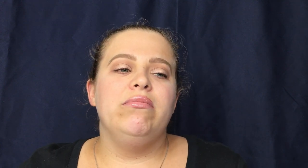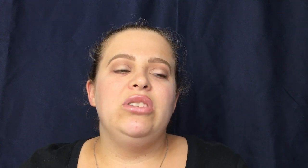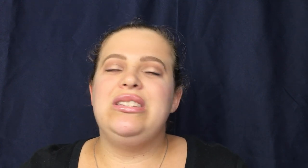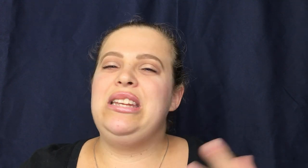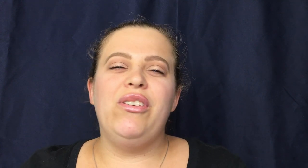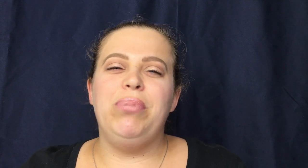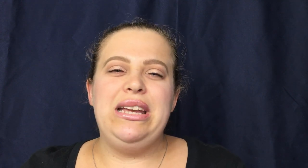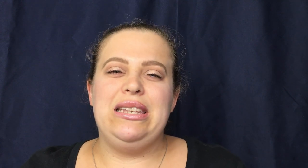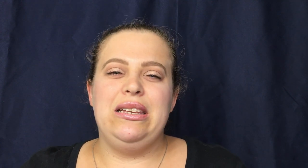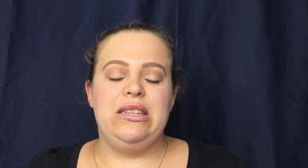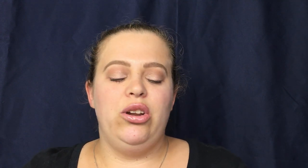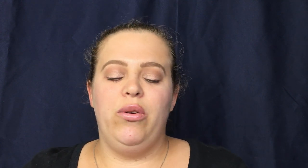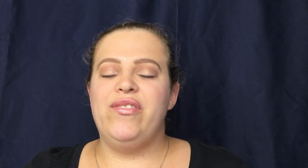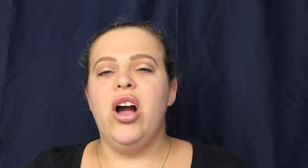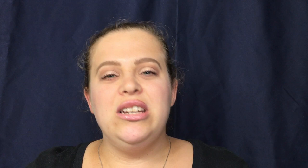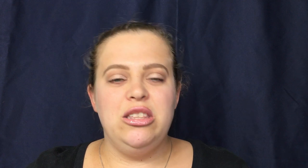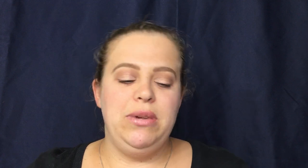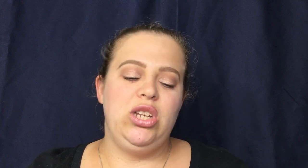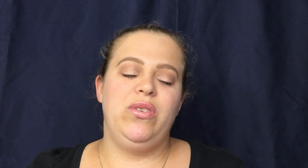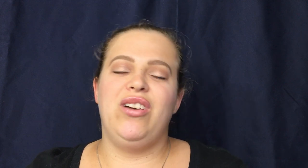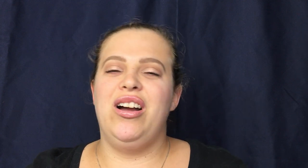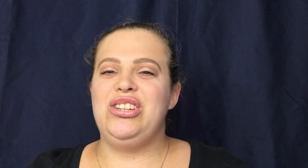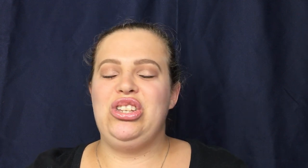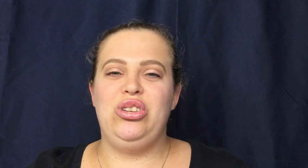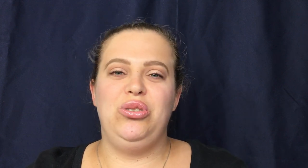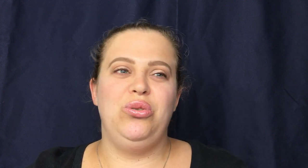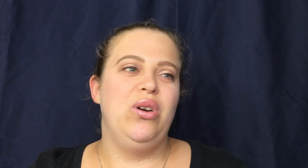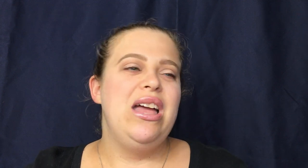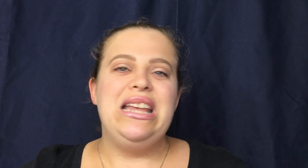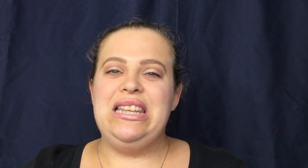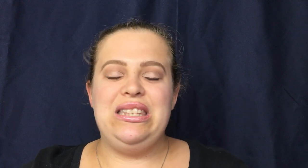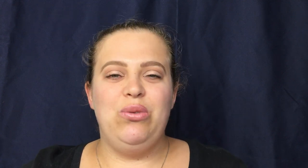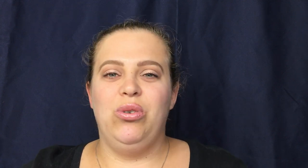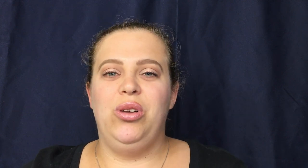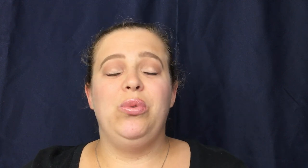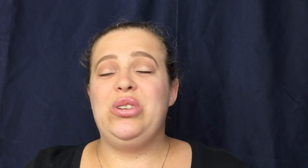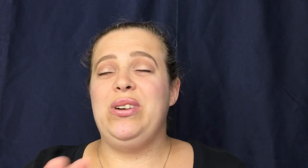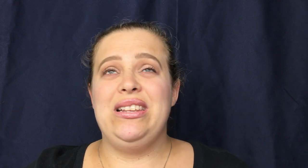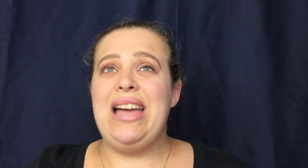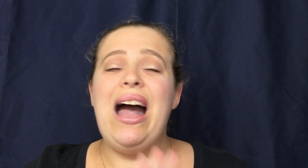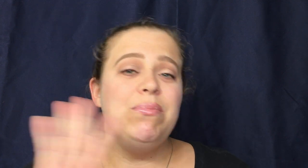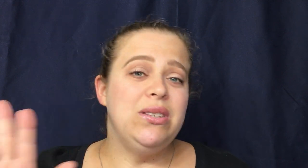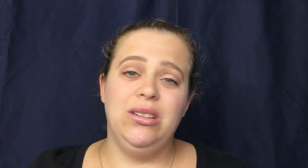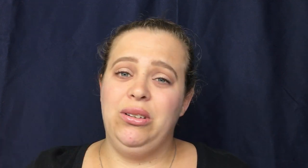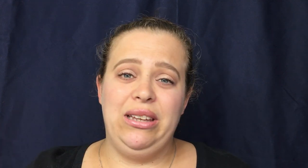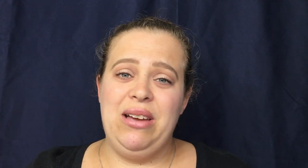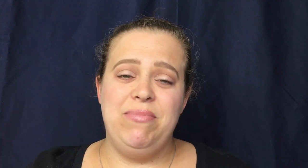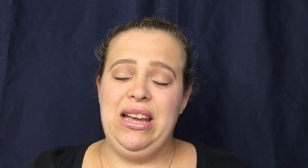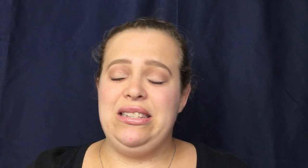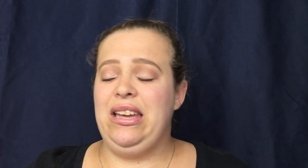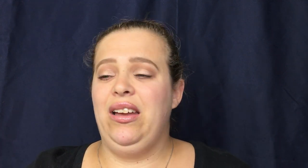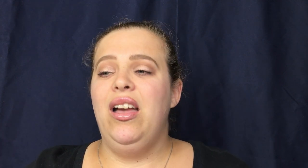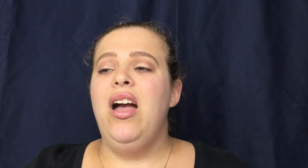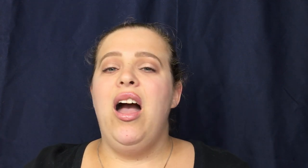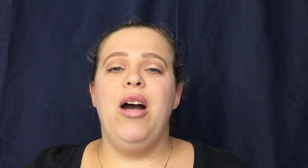just different places. We've gone to the beach, we've gone to Disney World, which was absolutely amazing. We